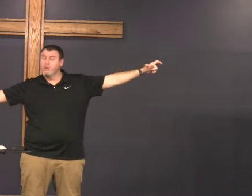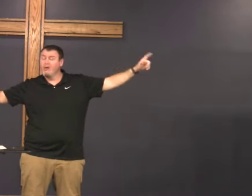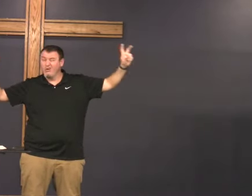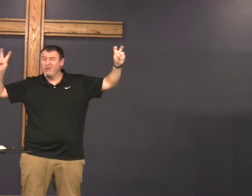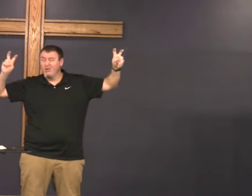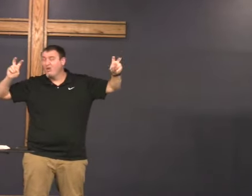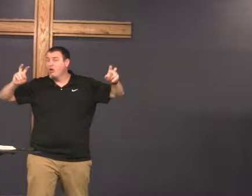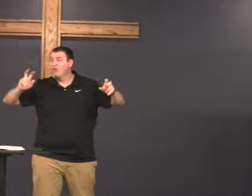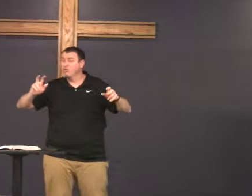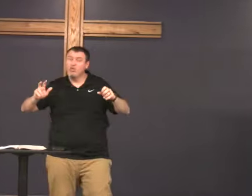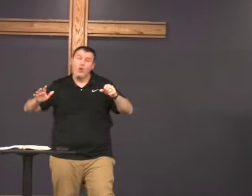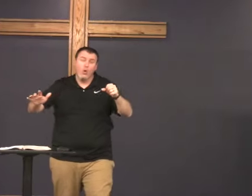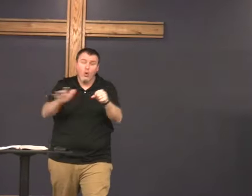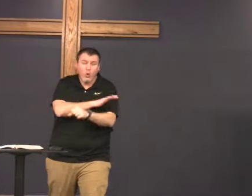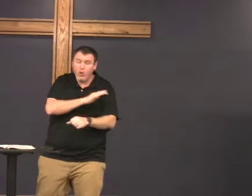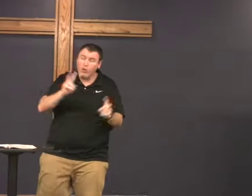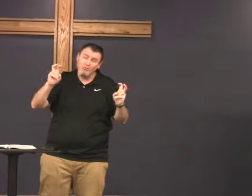has great control.